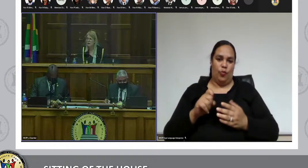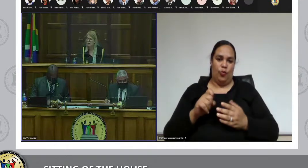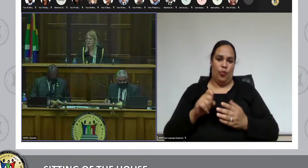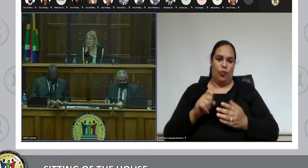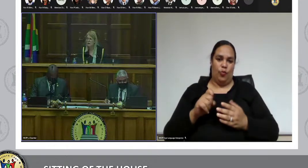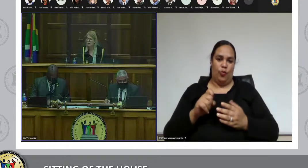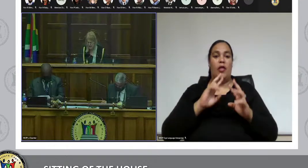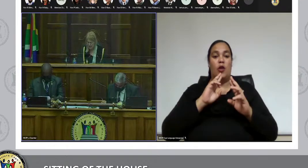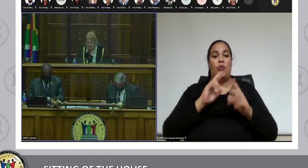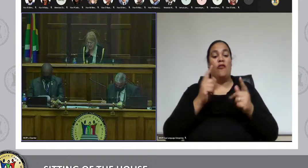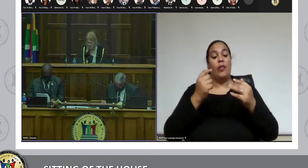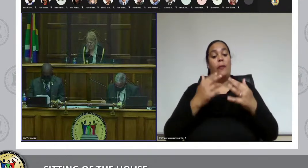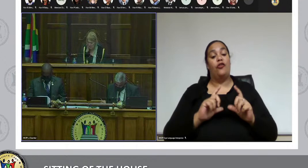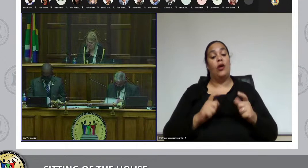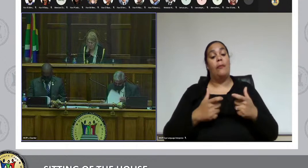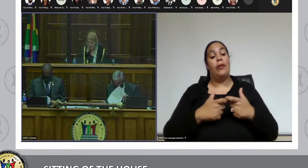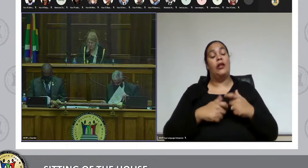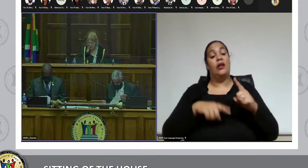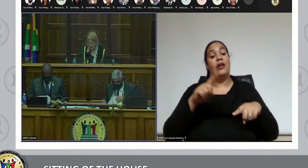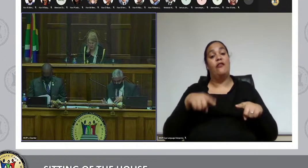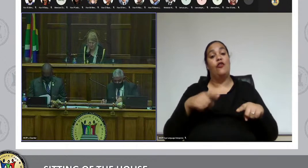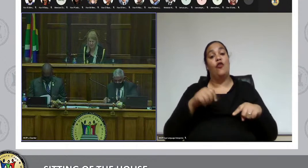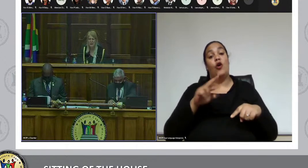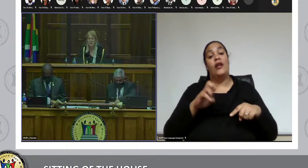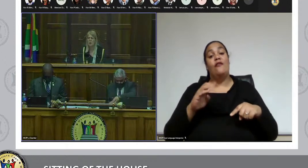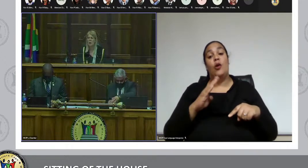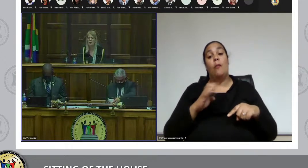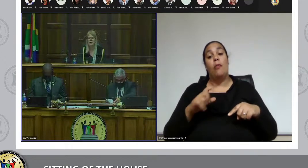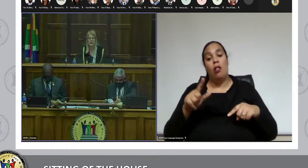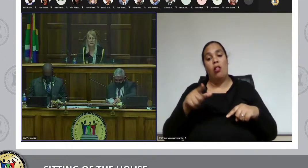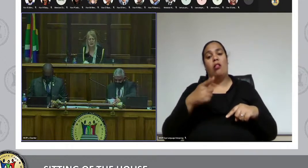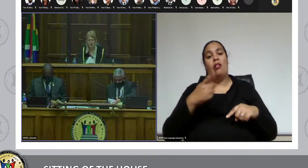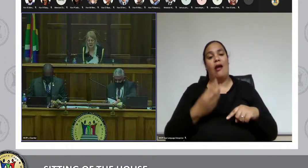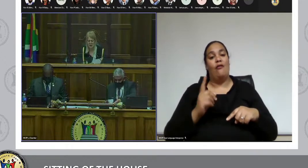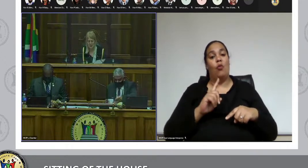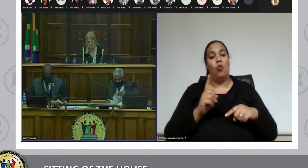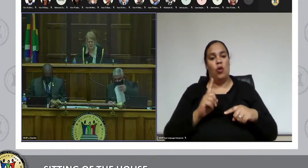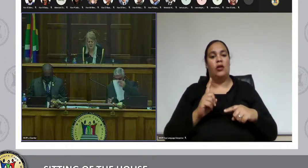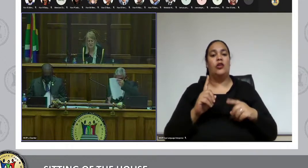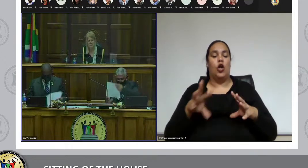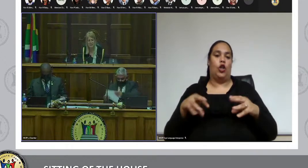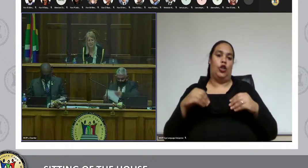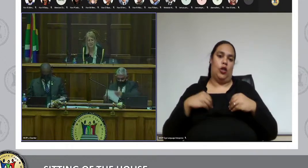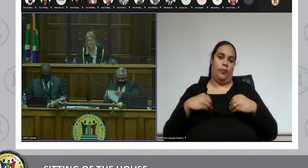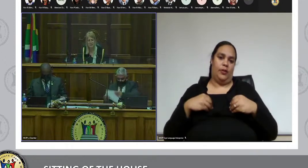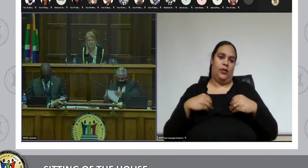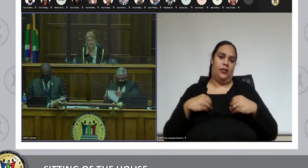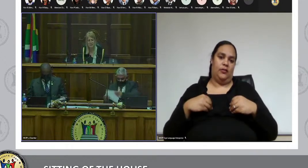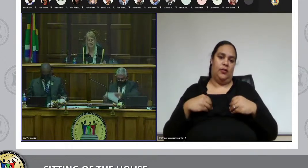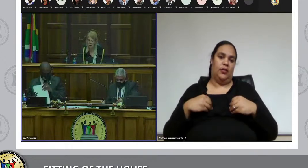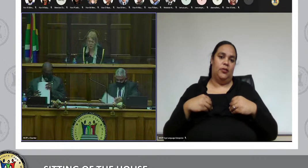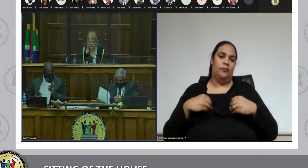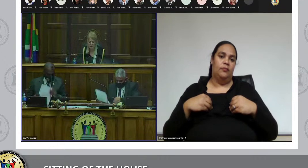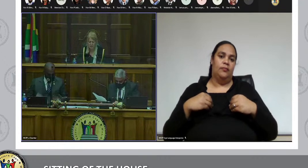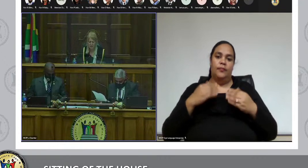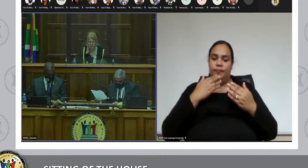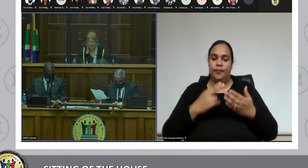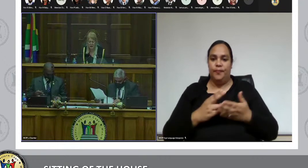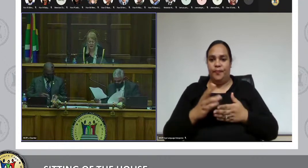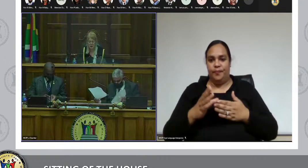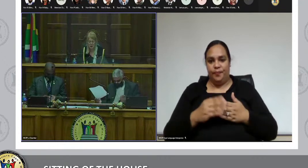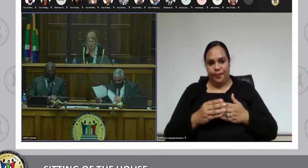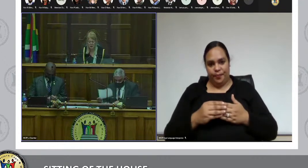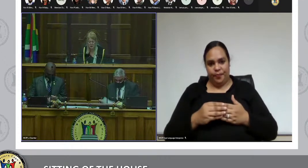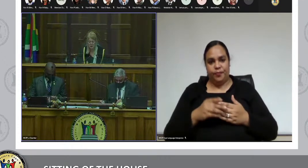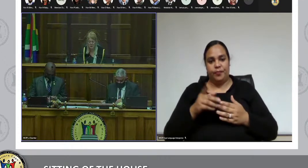The report of the Budget Committee on the Division of Revenue Bill has therefore been adopted. Thank you, honourable